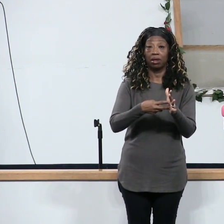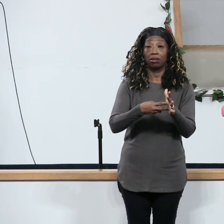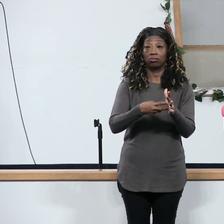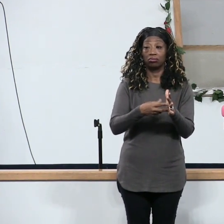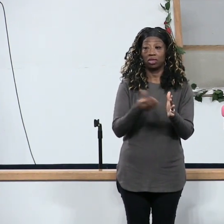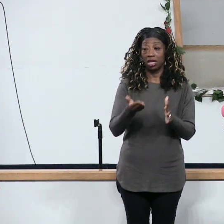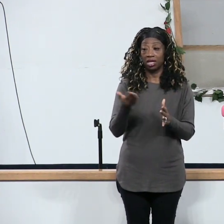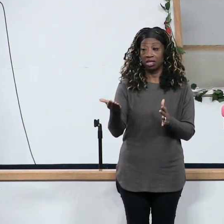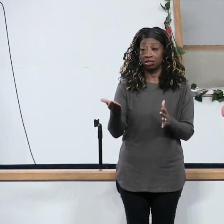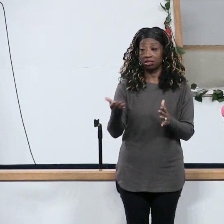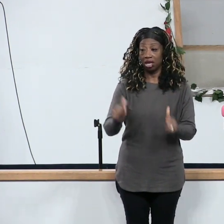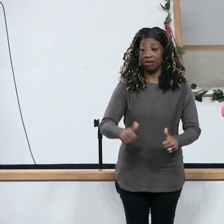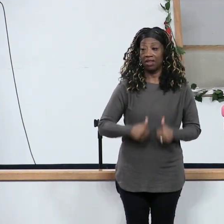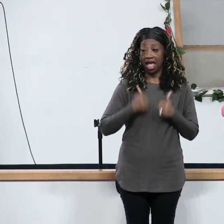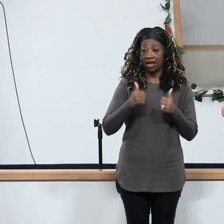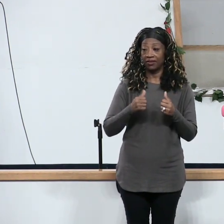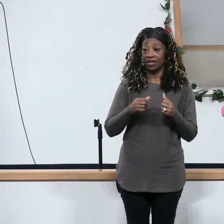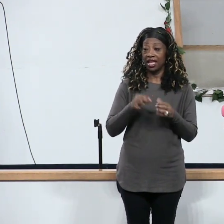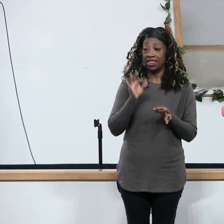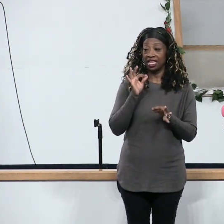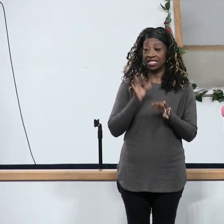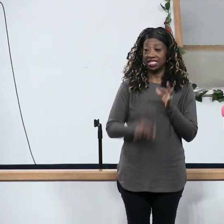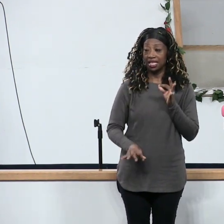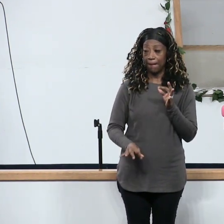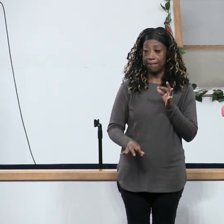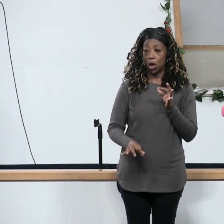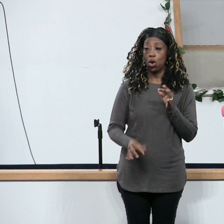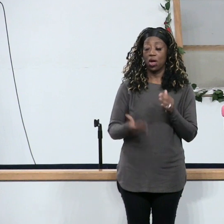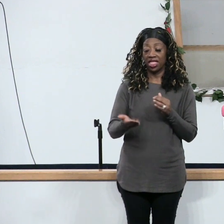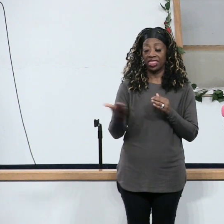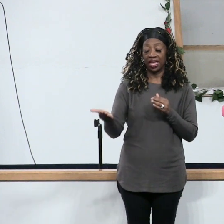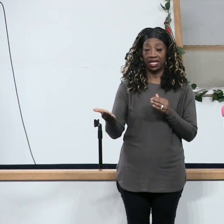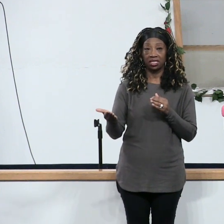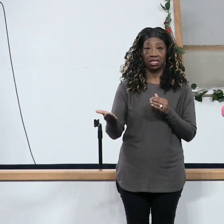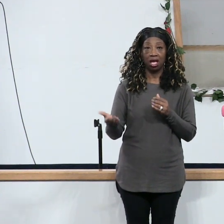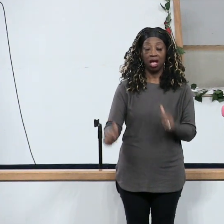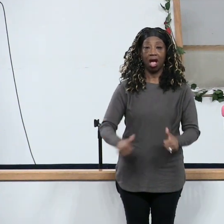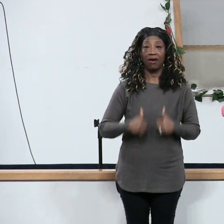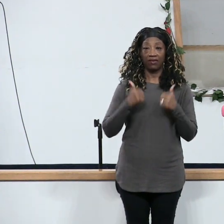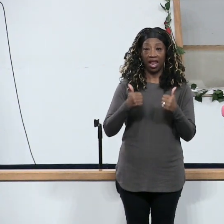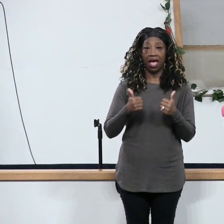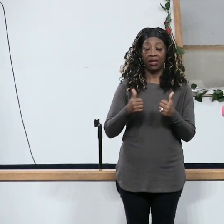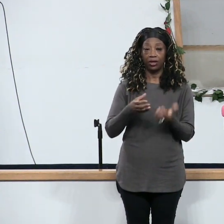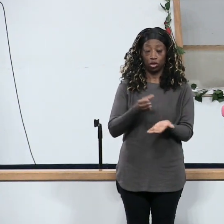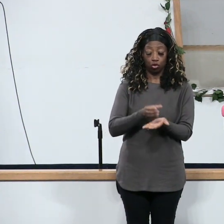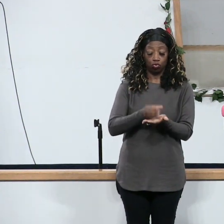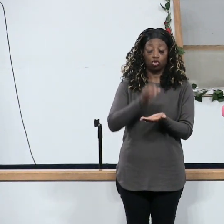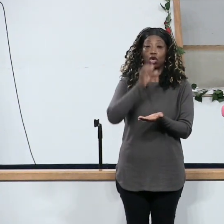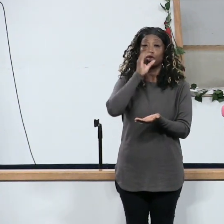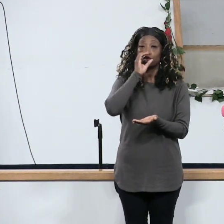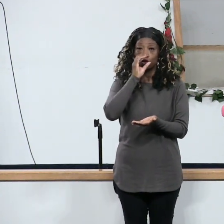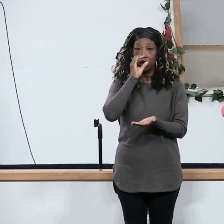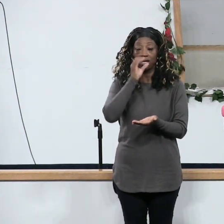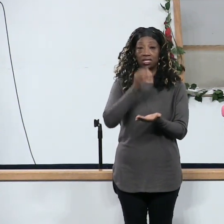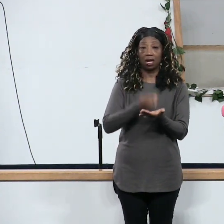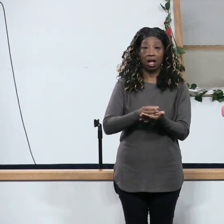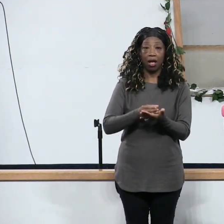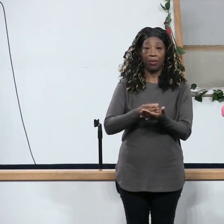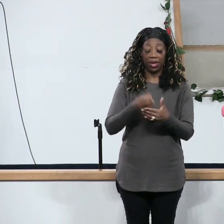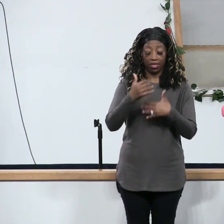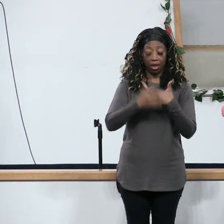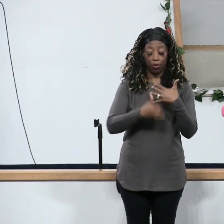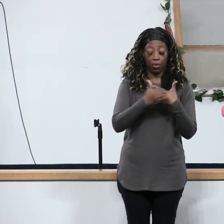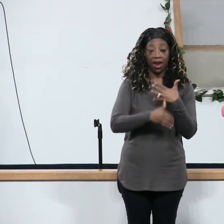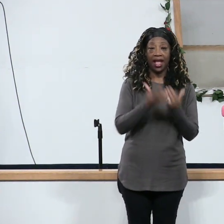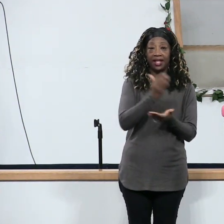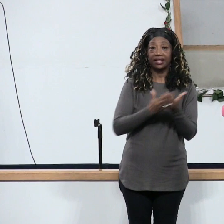of life, the simple things. Cup, something to drink, and bread, something to eat. You know,